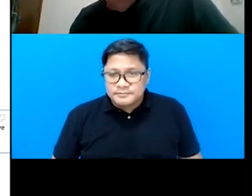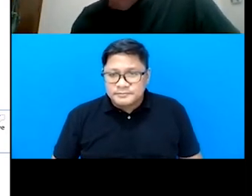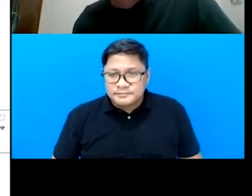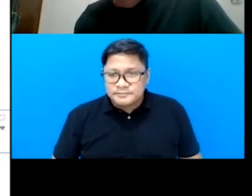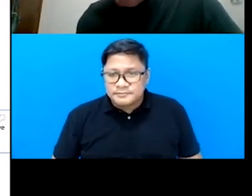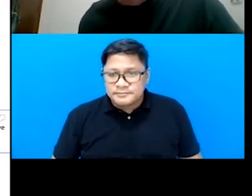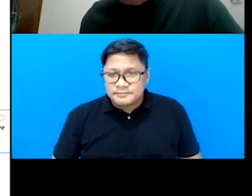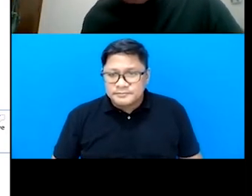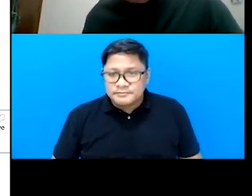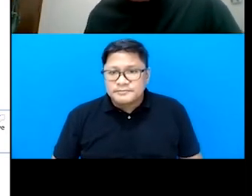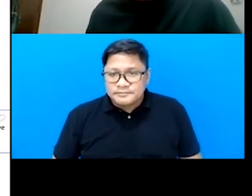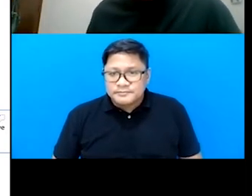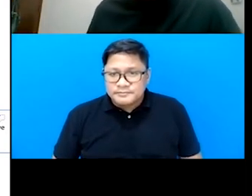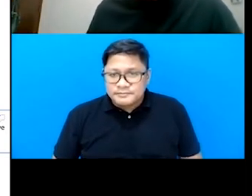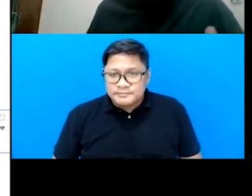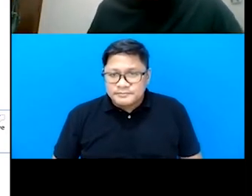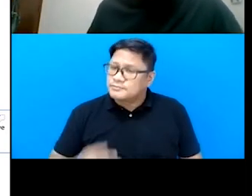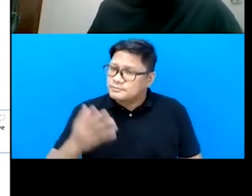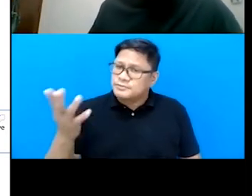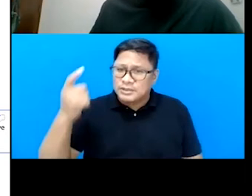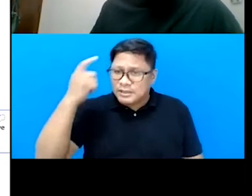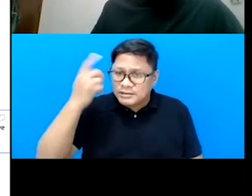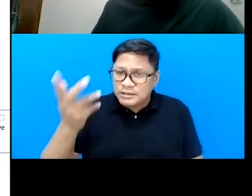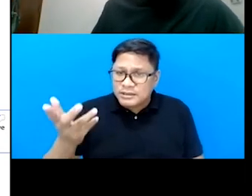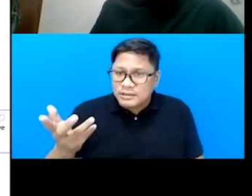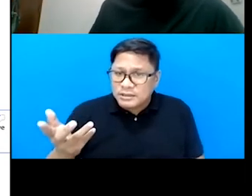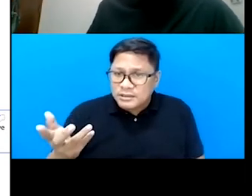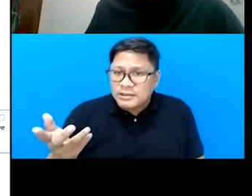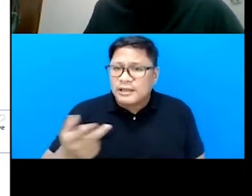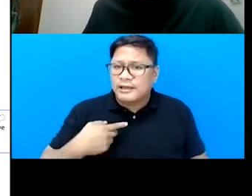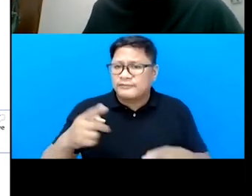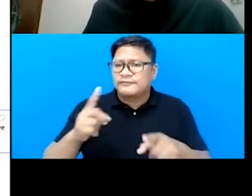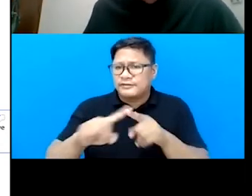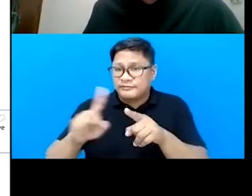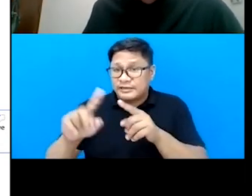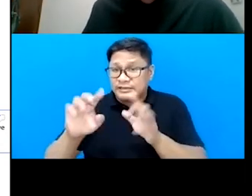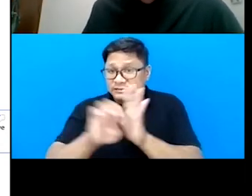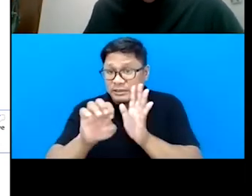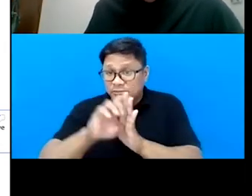Renz. Or you have, I think in a couple of other examples, you have Patrick.